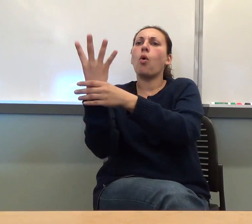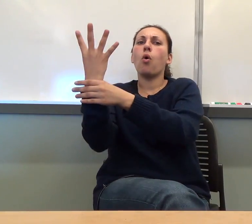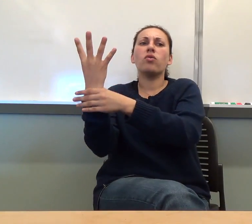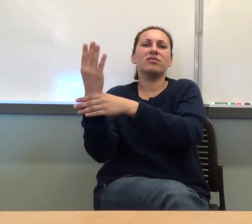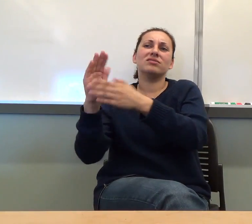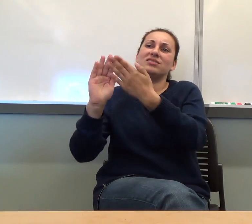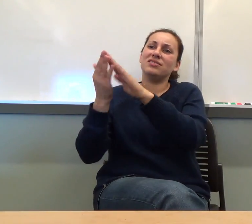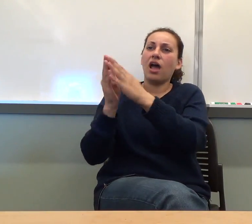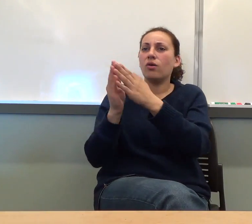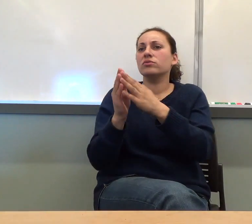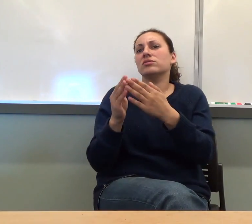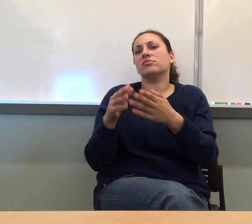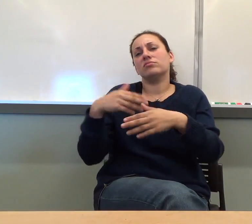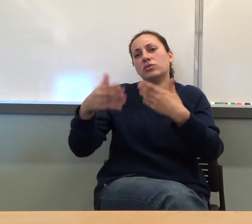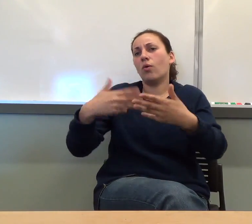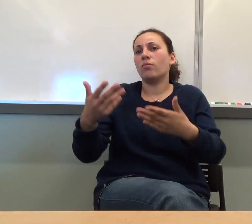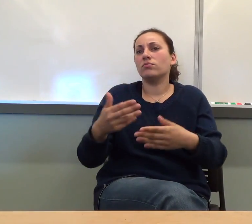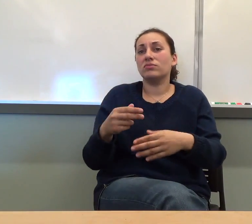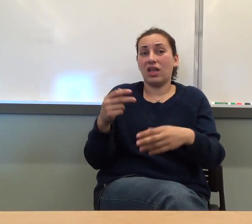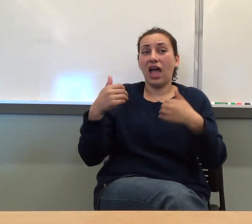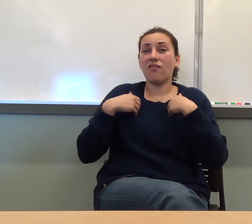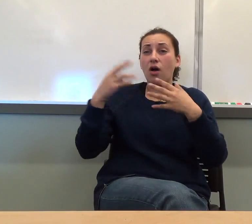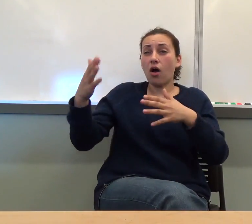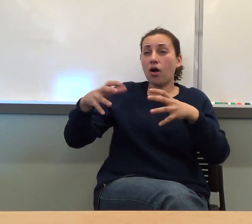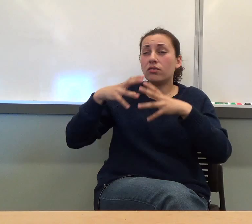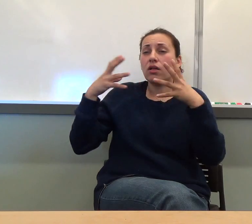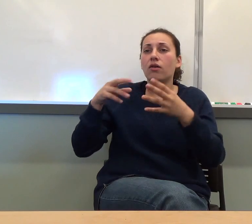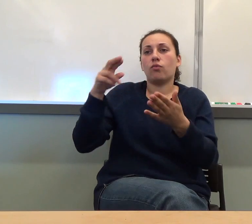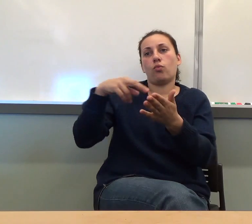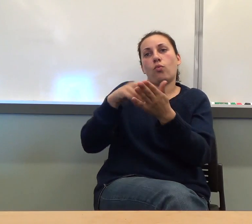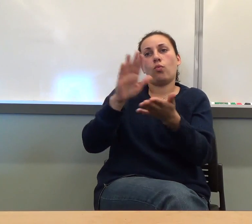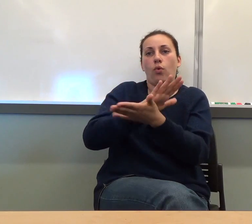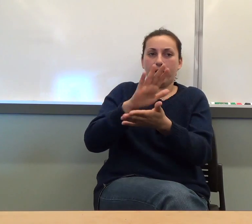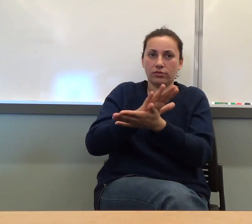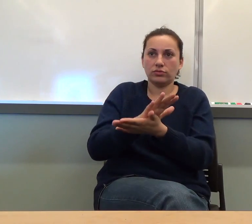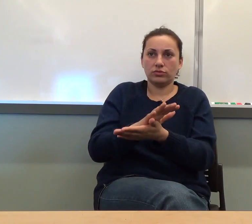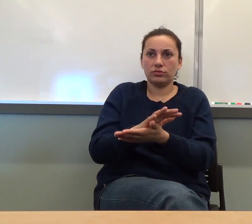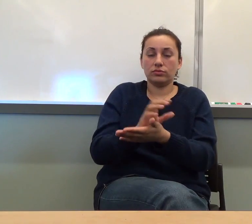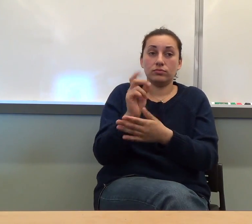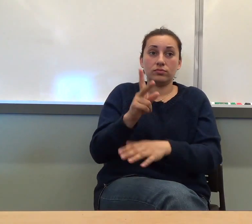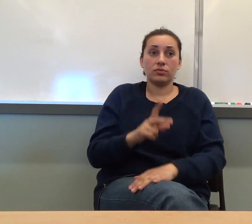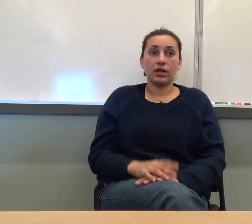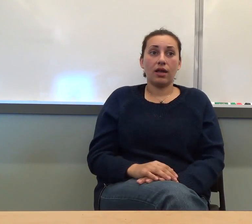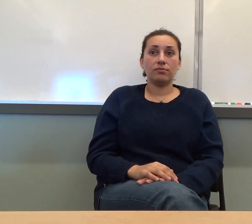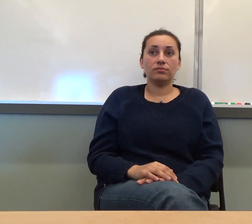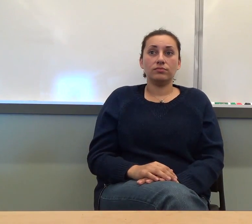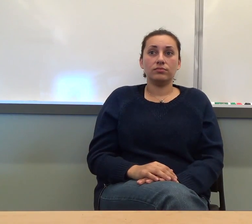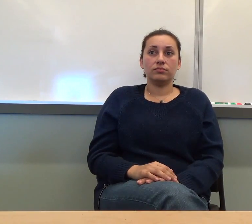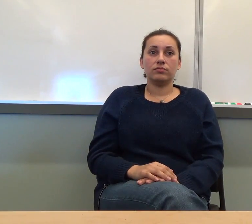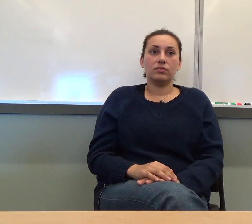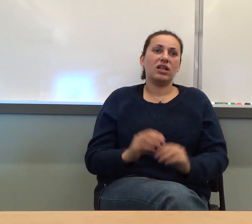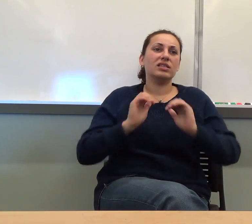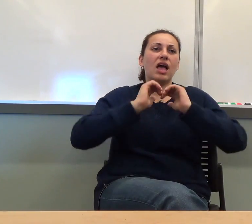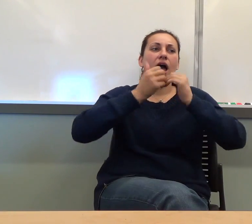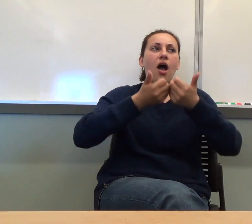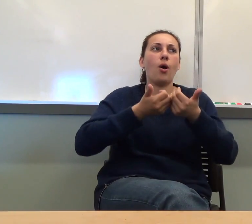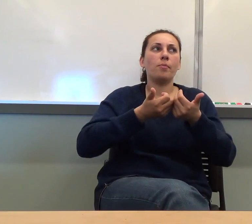nature. So they keep a lot of records, population records. That's how they actually reallocate Congress.